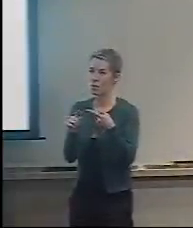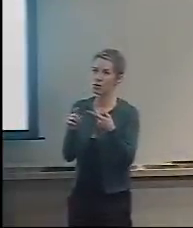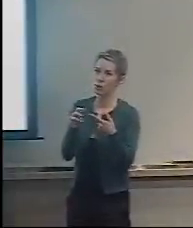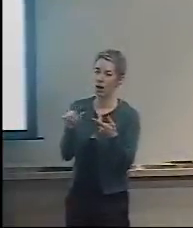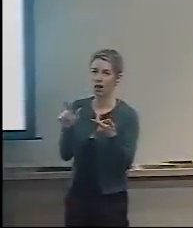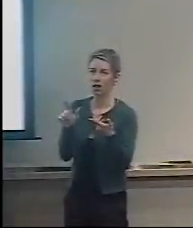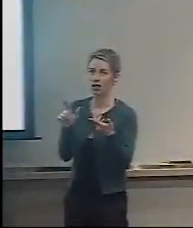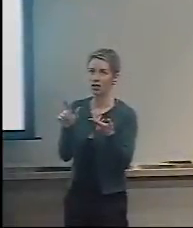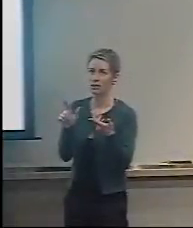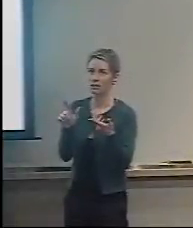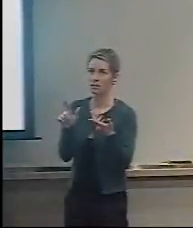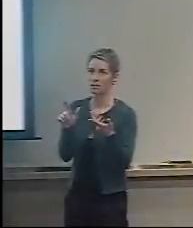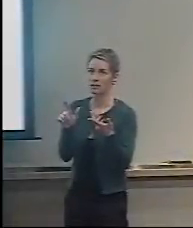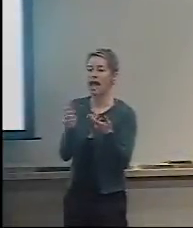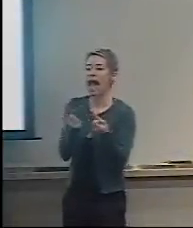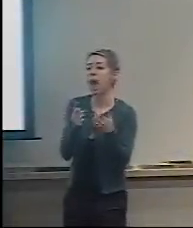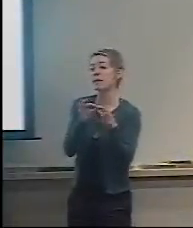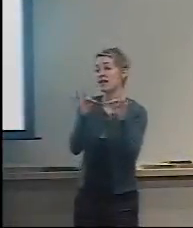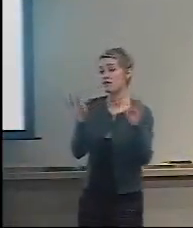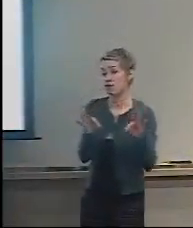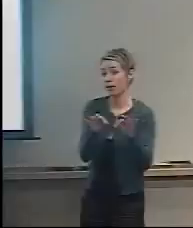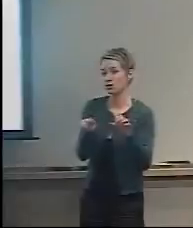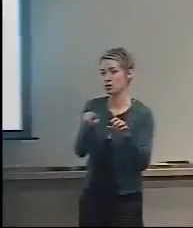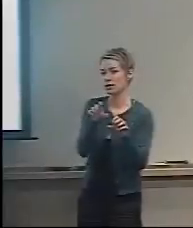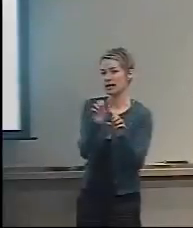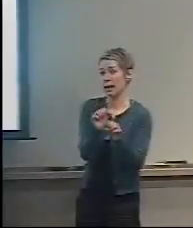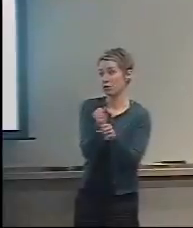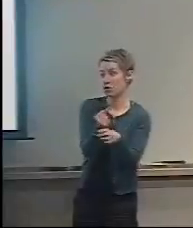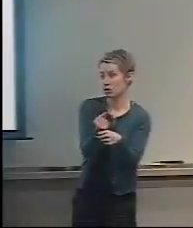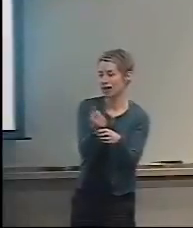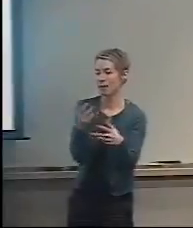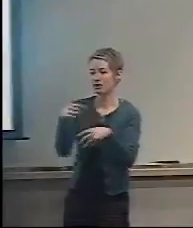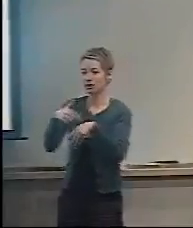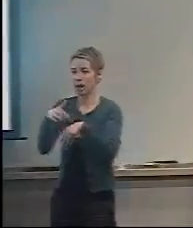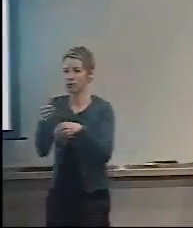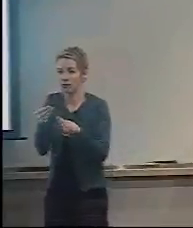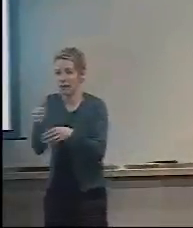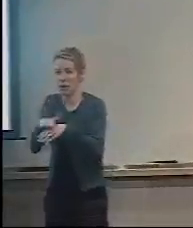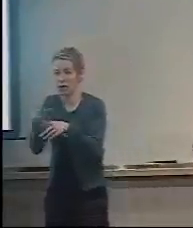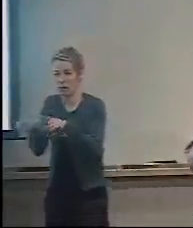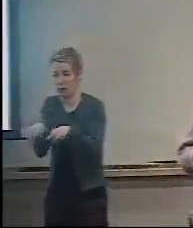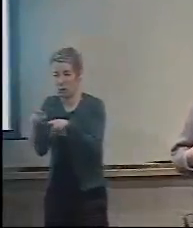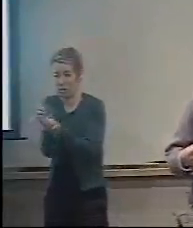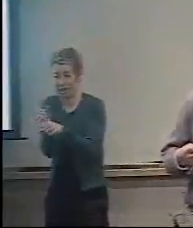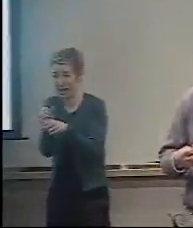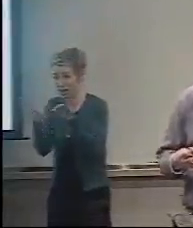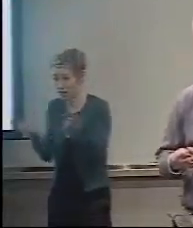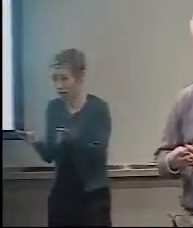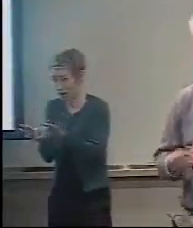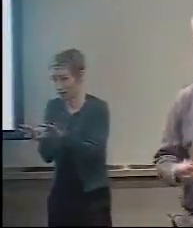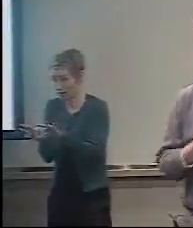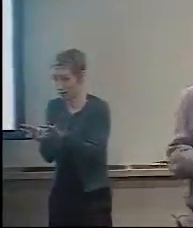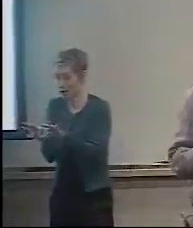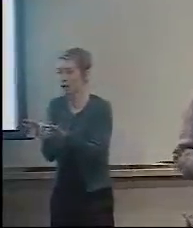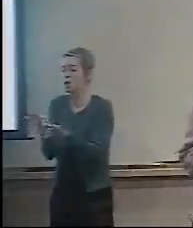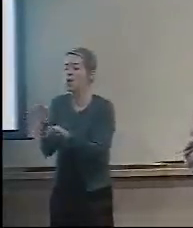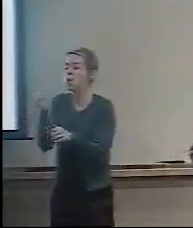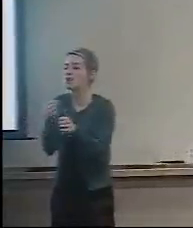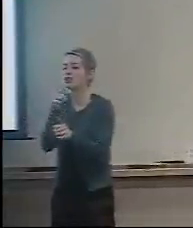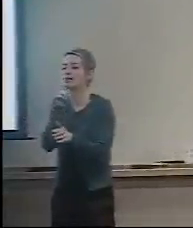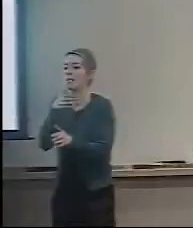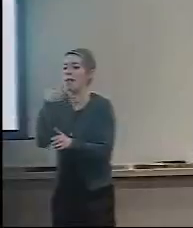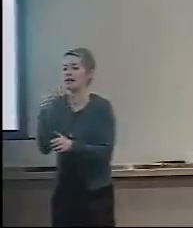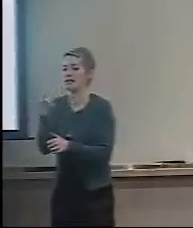the amount of frames you can produce, the amount of time you can spend on the computer producing those frames, what's the best